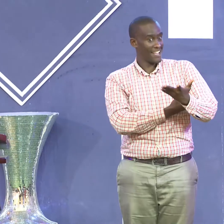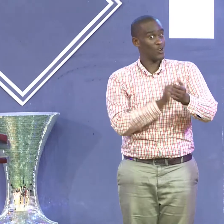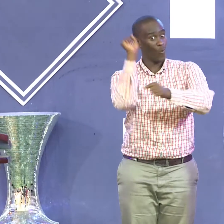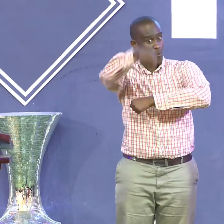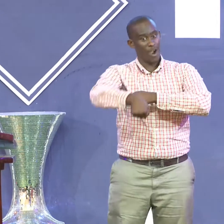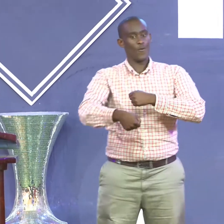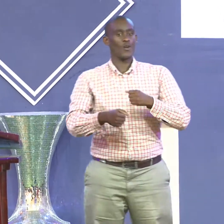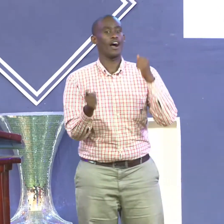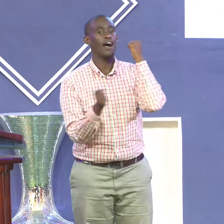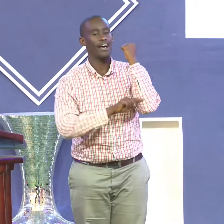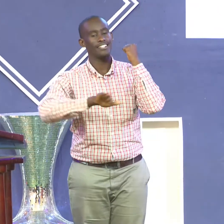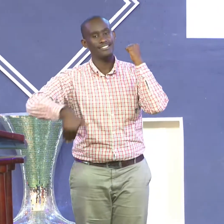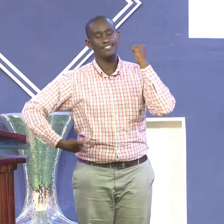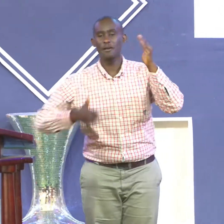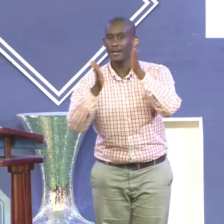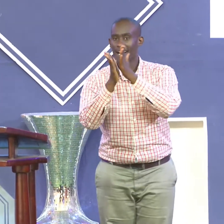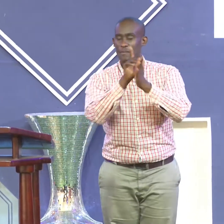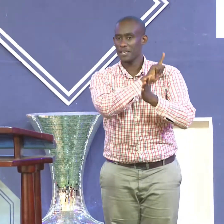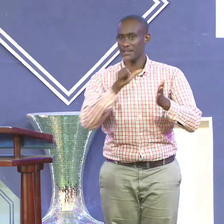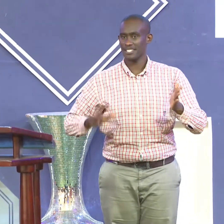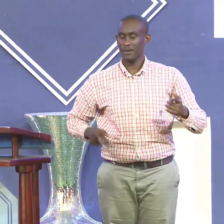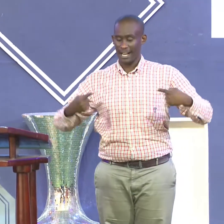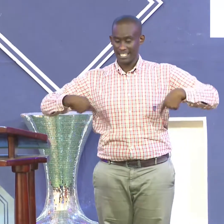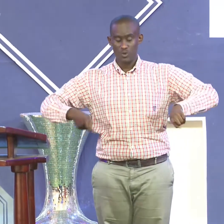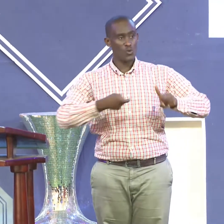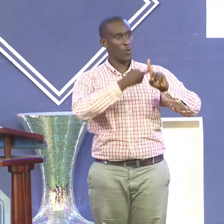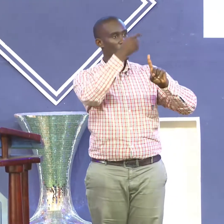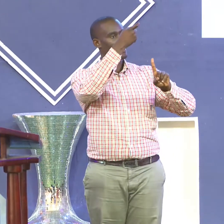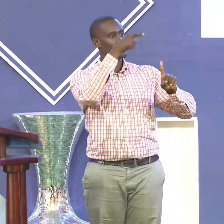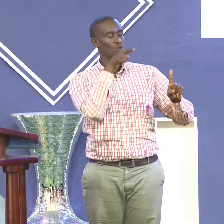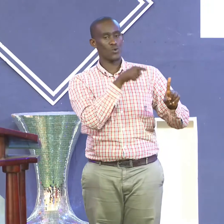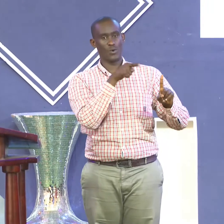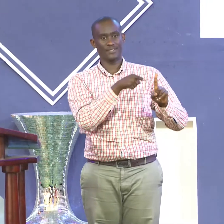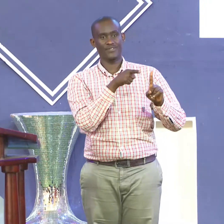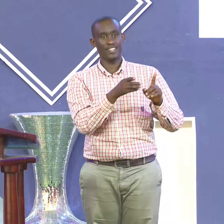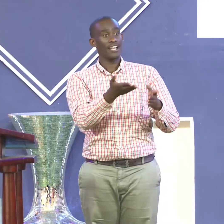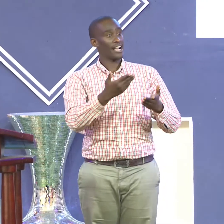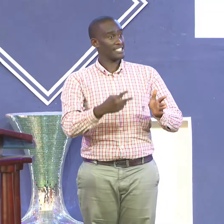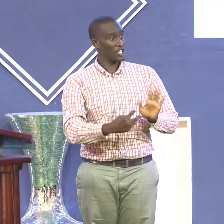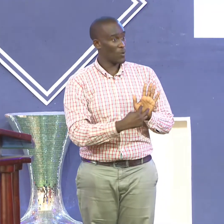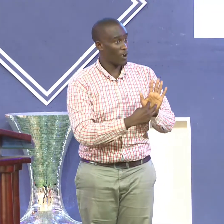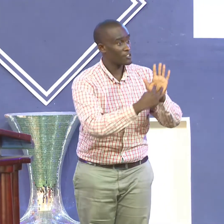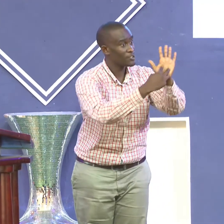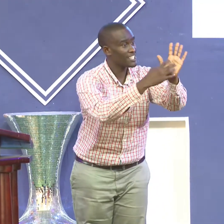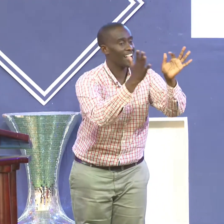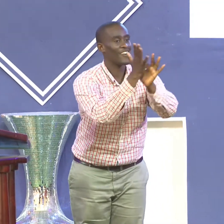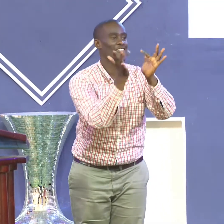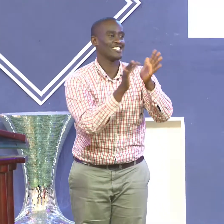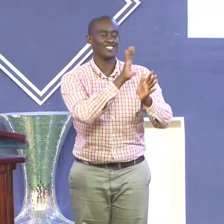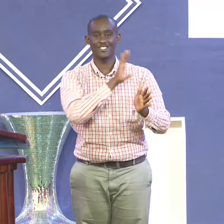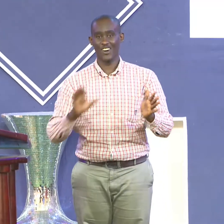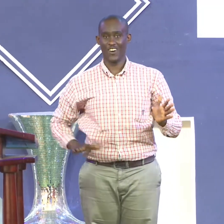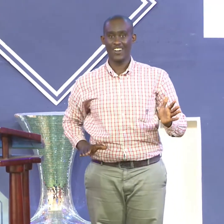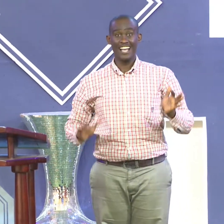within you. Kama yebazibwe. Praise the Lord. Ngatuli mu mwezi guno. As we are in this month. Kwanjulira Kristo. I introduce you